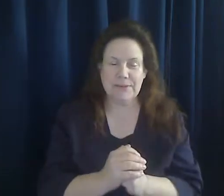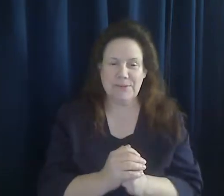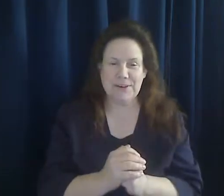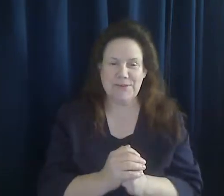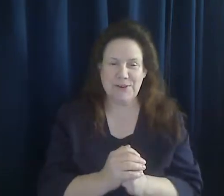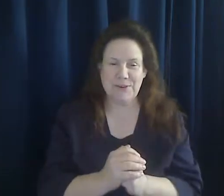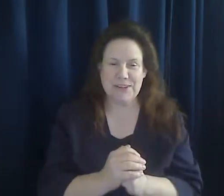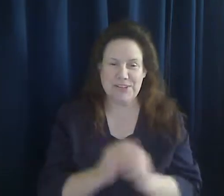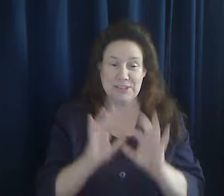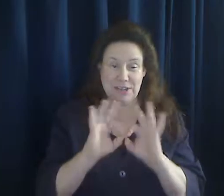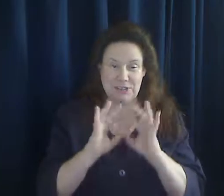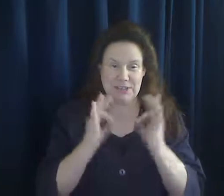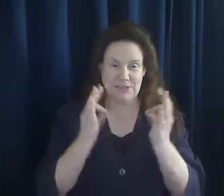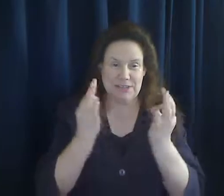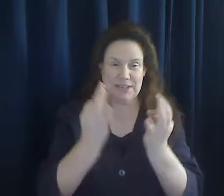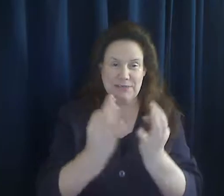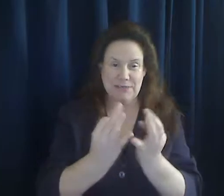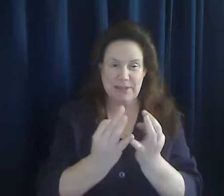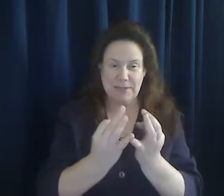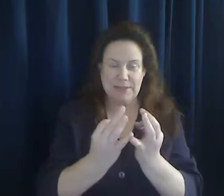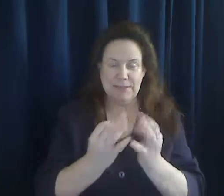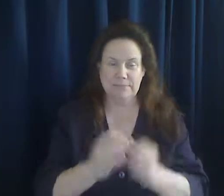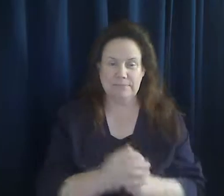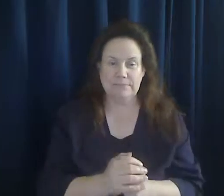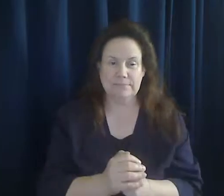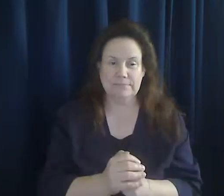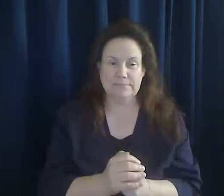Okay, ready for a question? Now you just learned the sign for family.